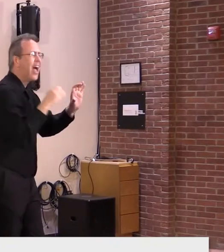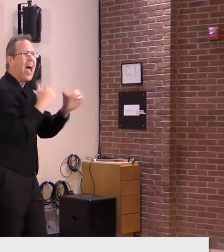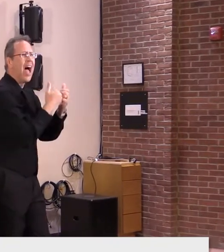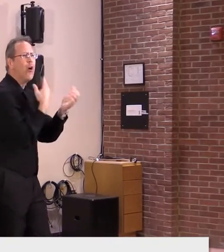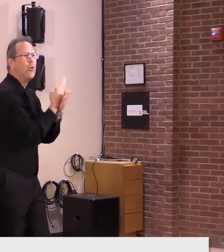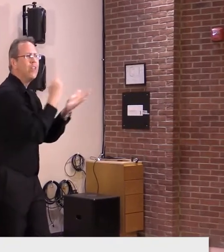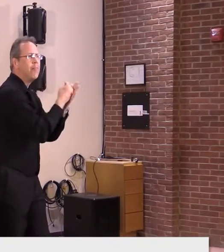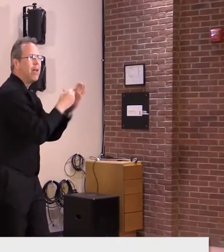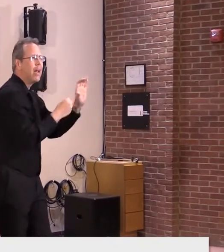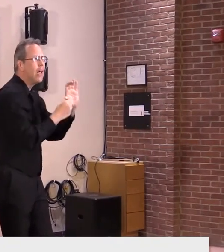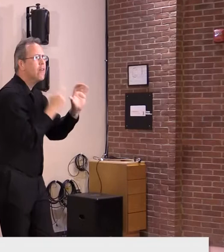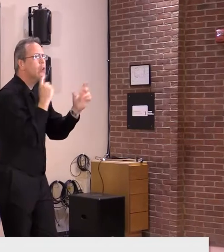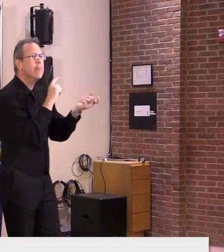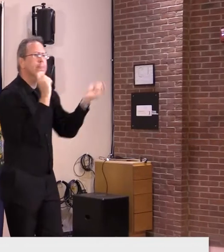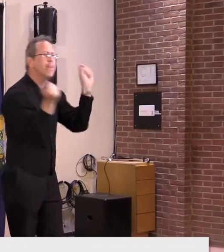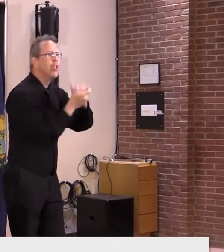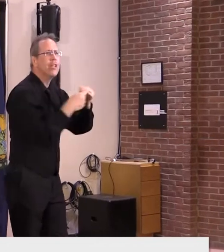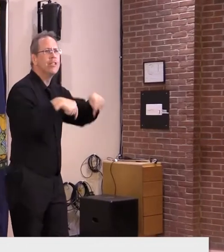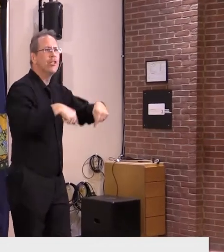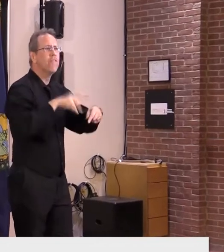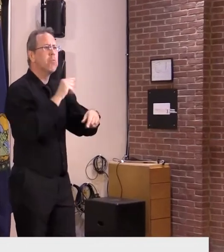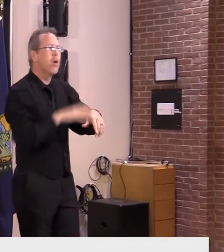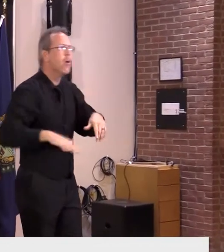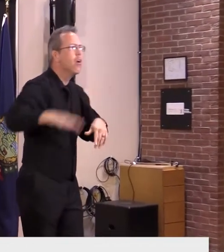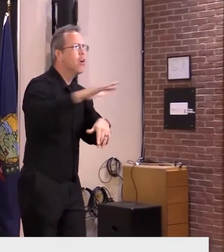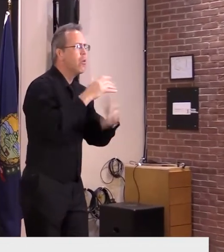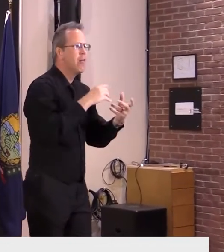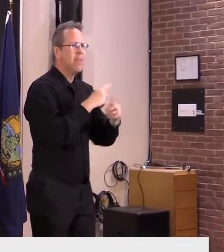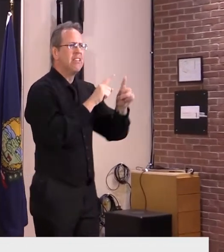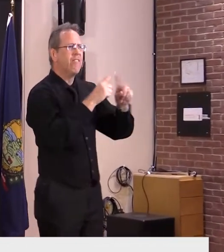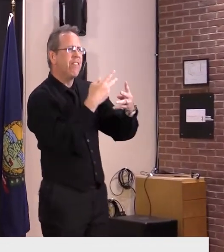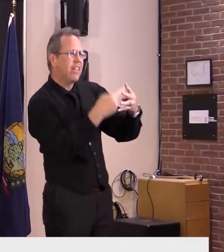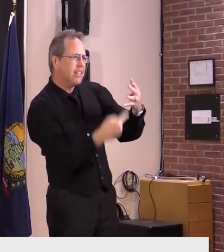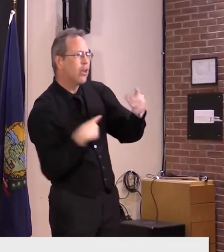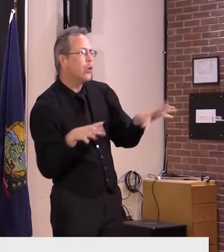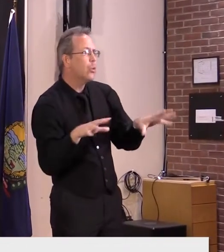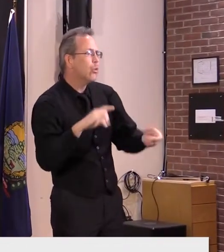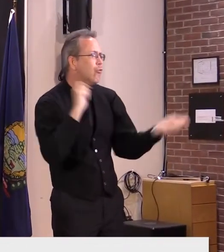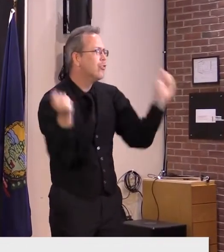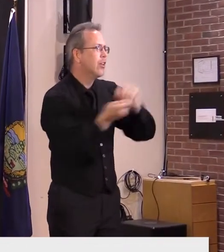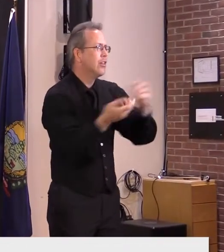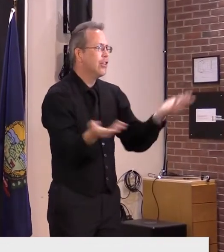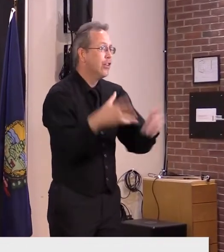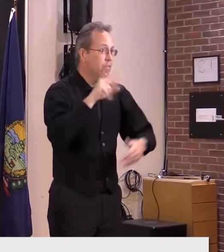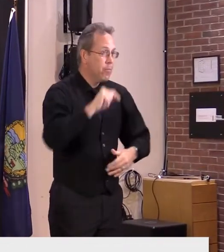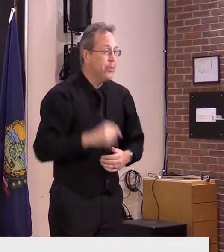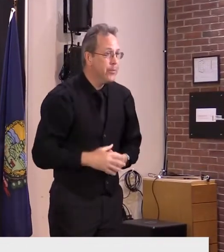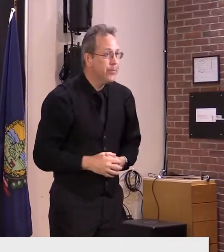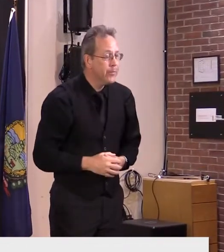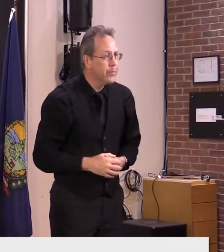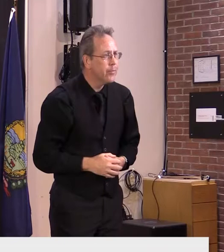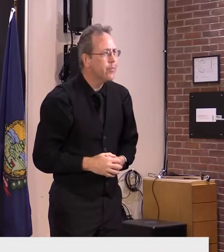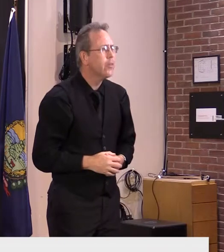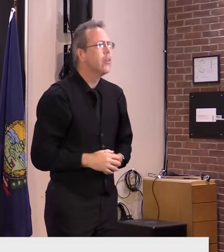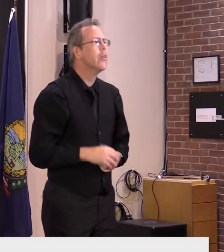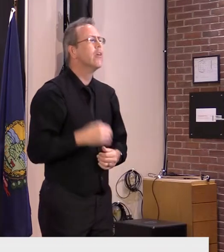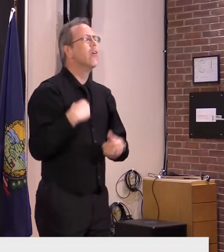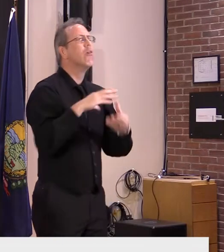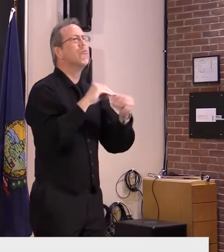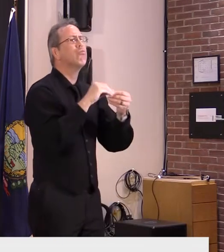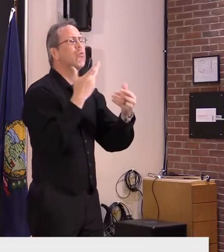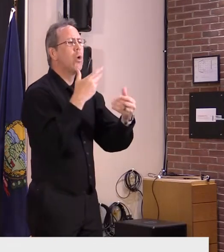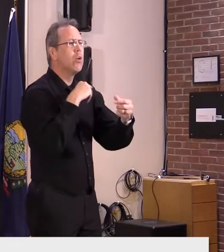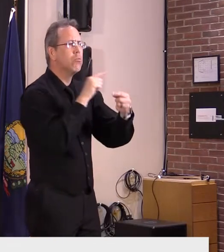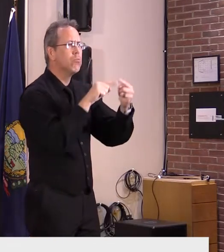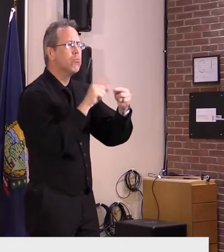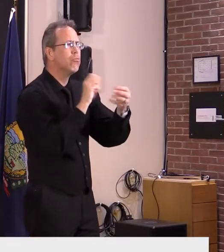us the best return on investment for years to come. As I said in my adjournment address to the legislature, it's